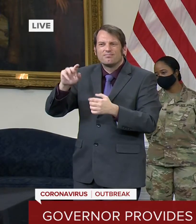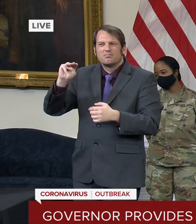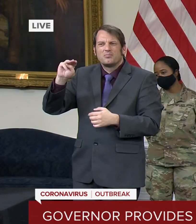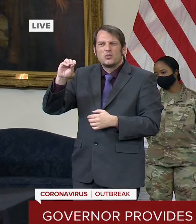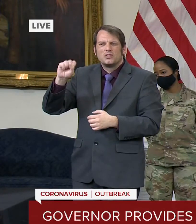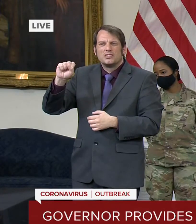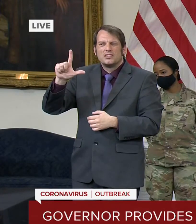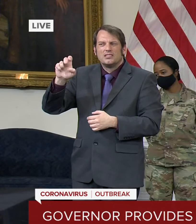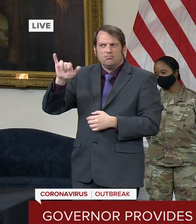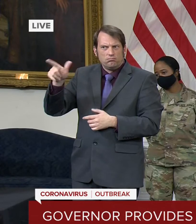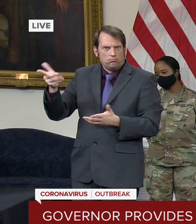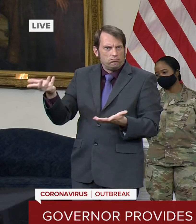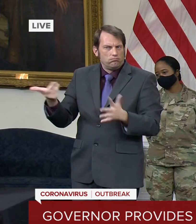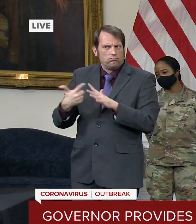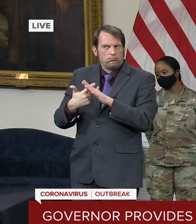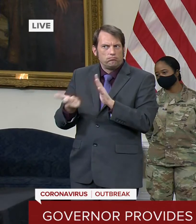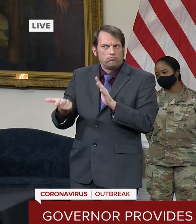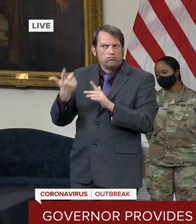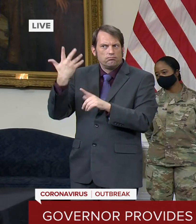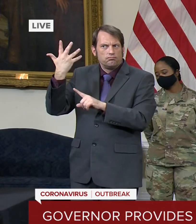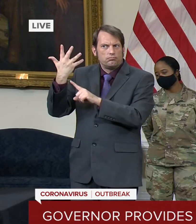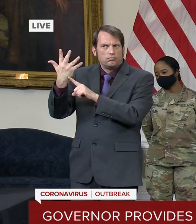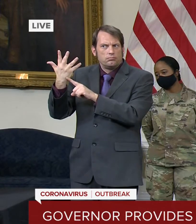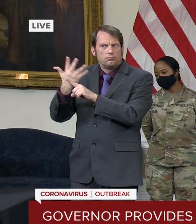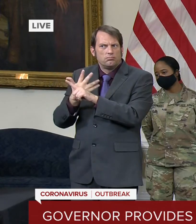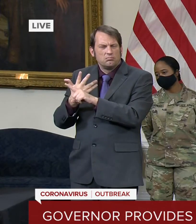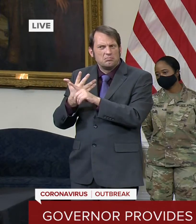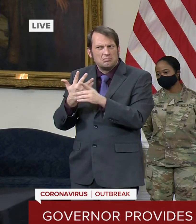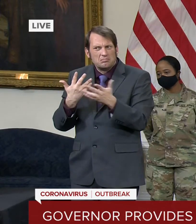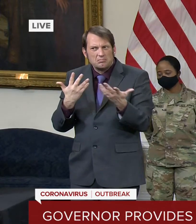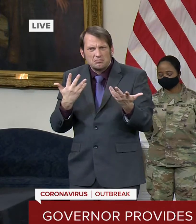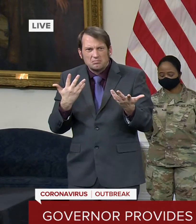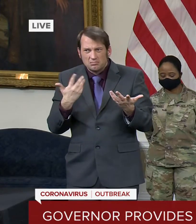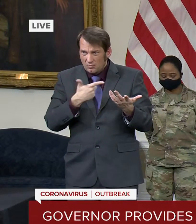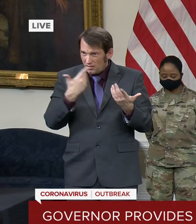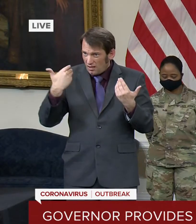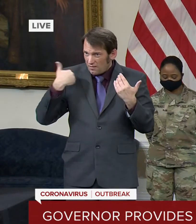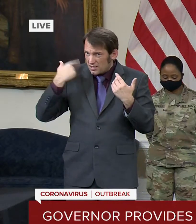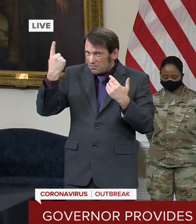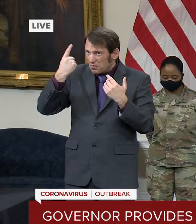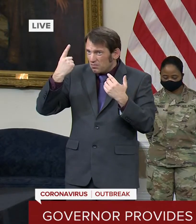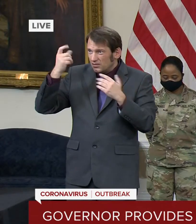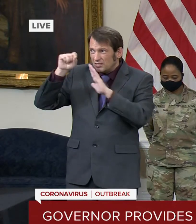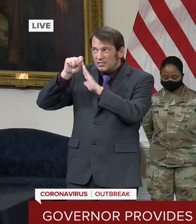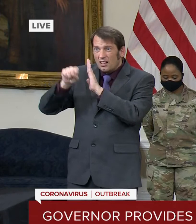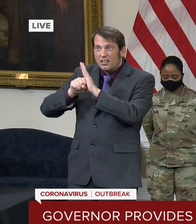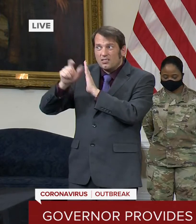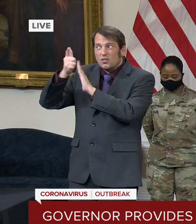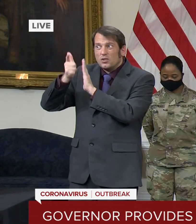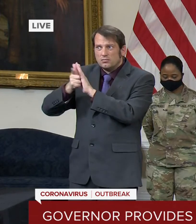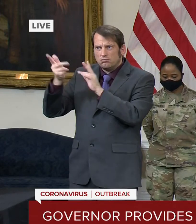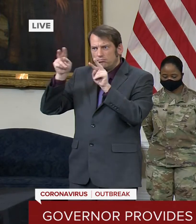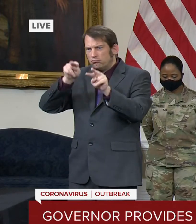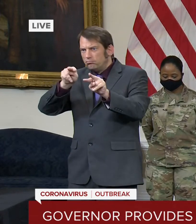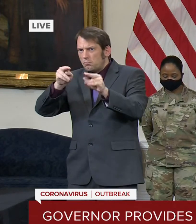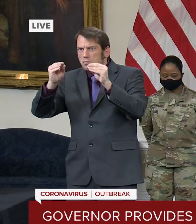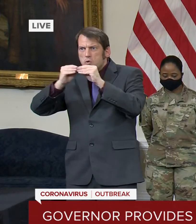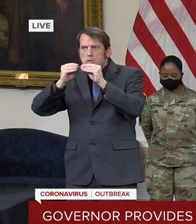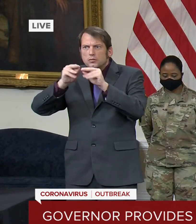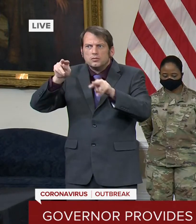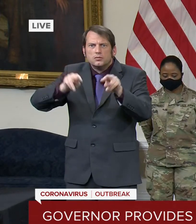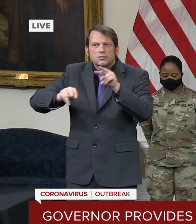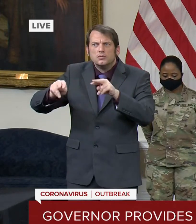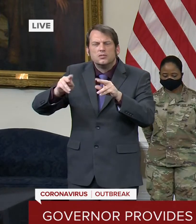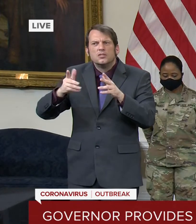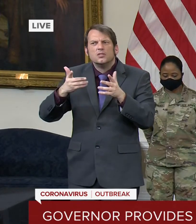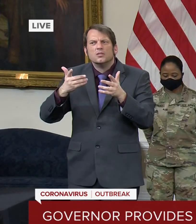was in office over a 2-year period of time. Do you think there should be more oversight into state's attorneys, and if so, how could that be done,